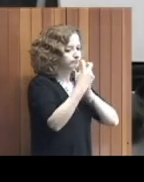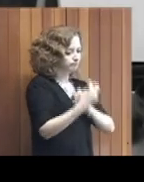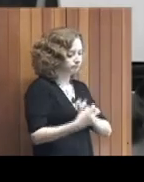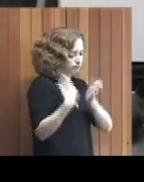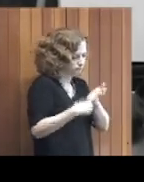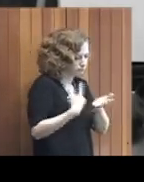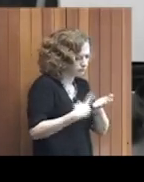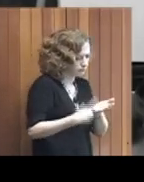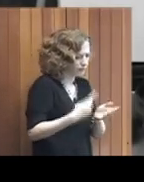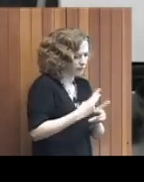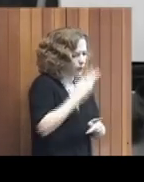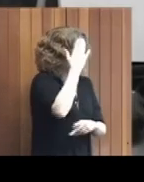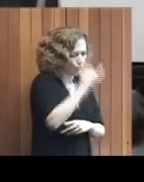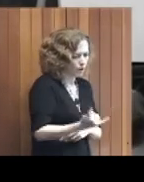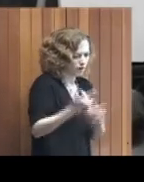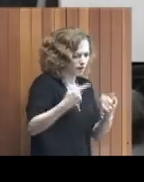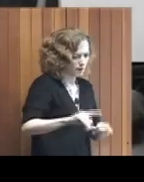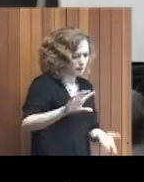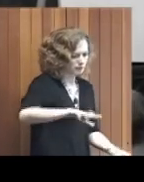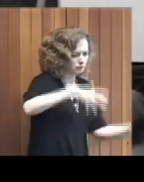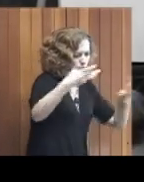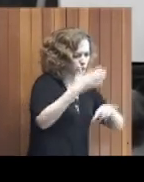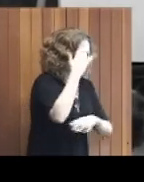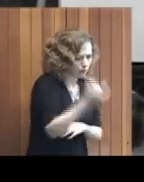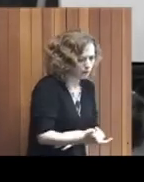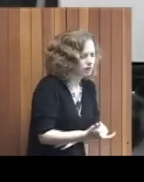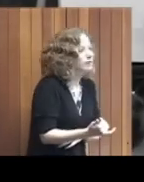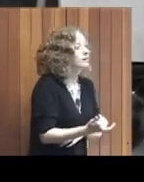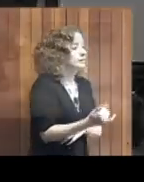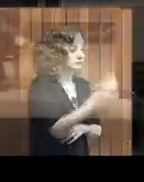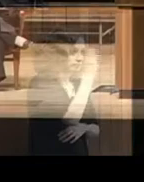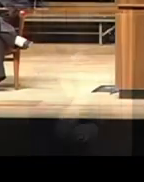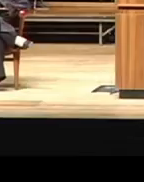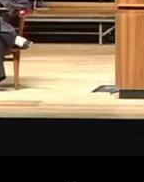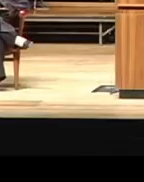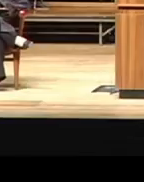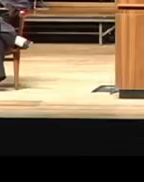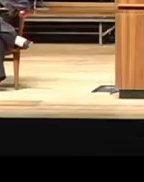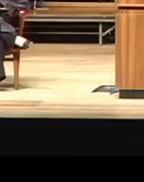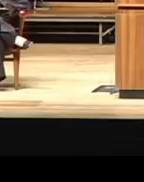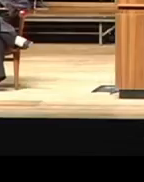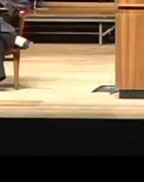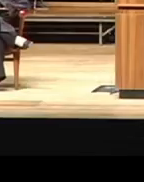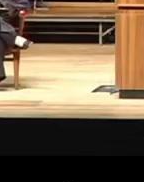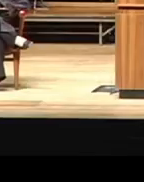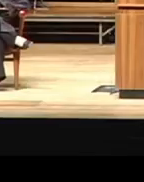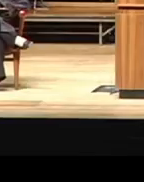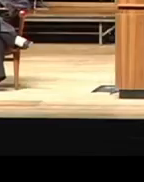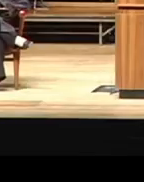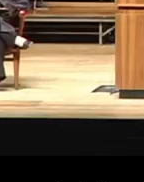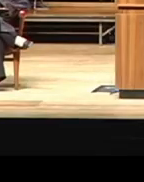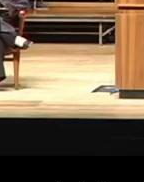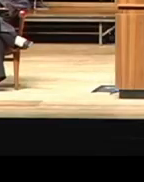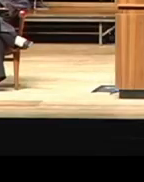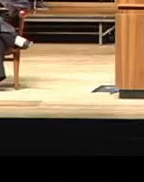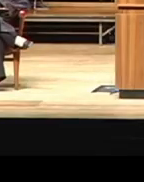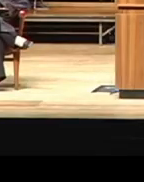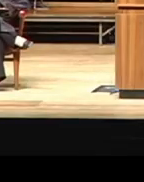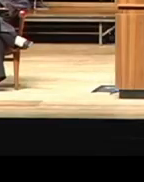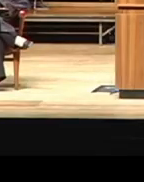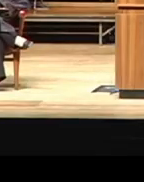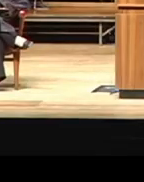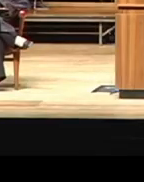form. To request services for your ongoing class schedule, students must provide a copy of their schedule, including all class details,